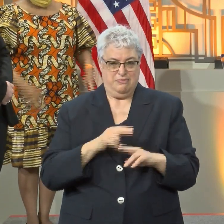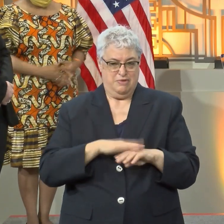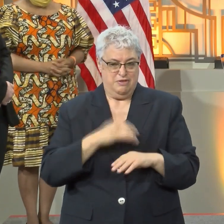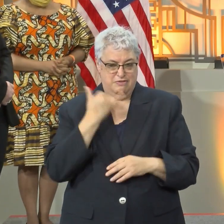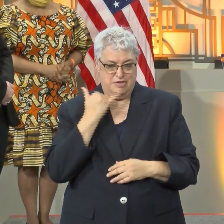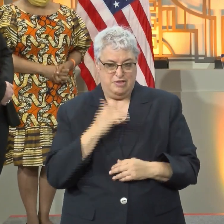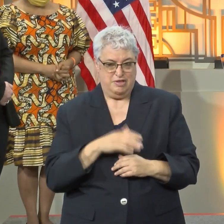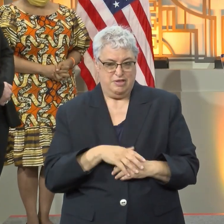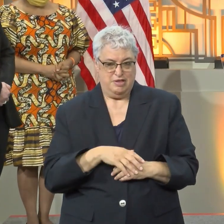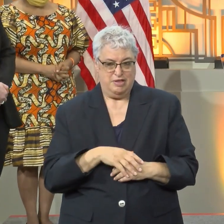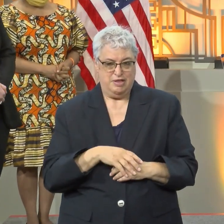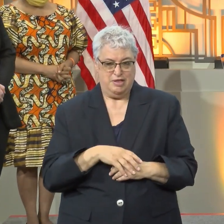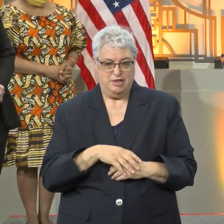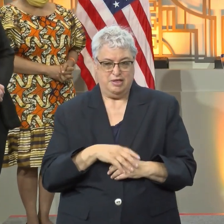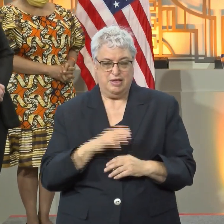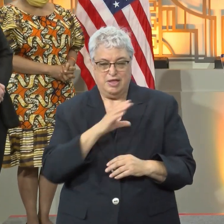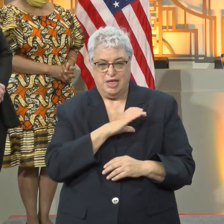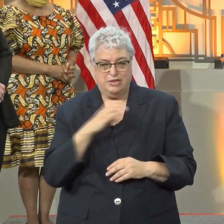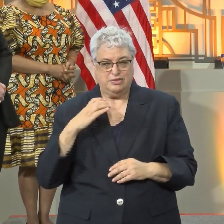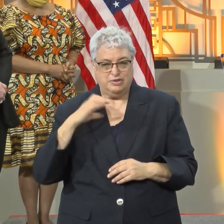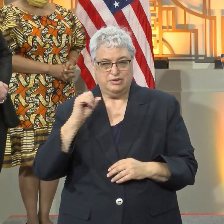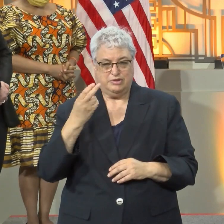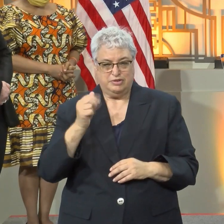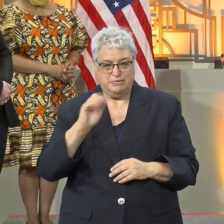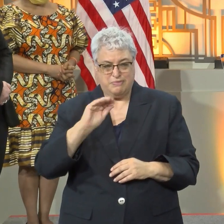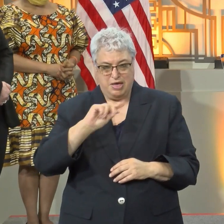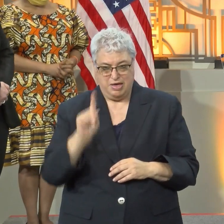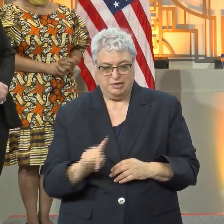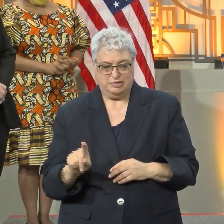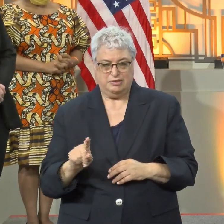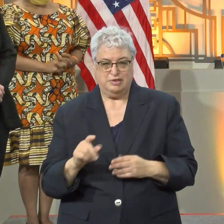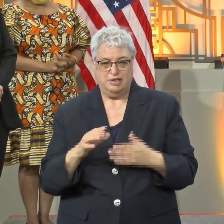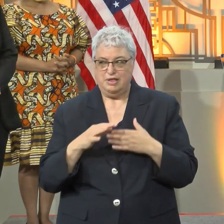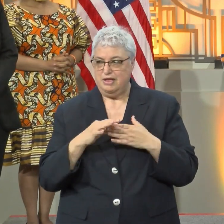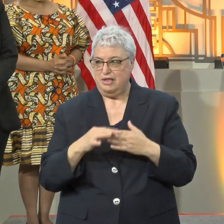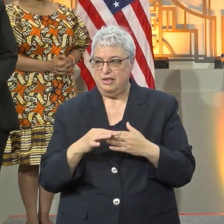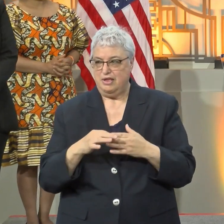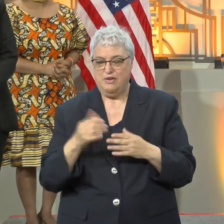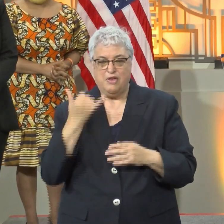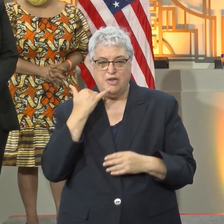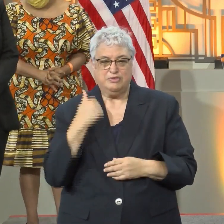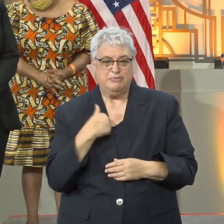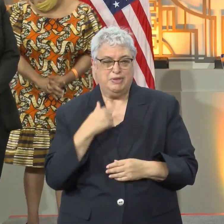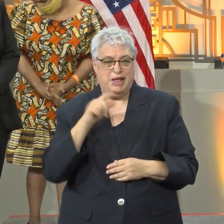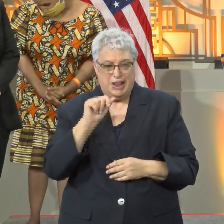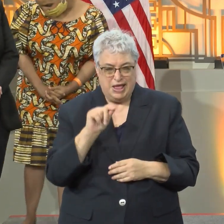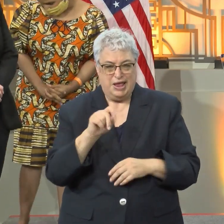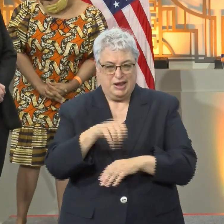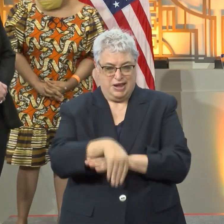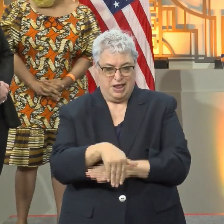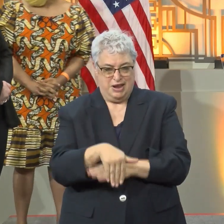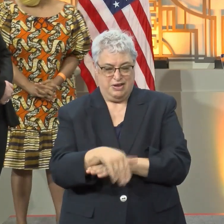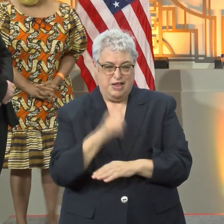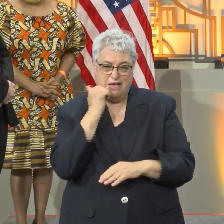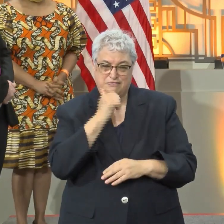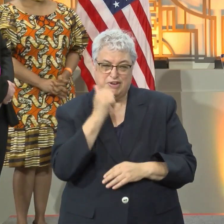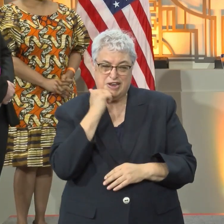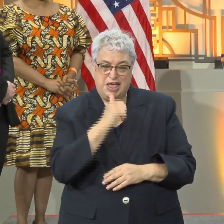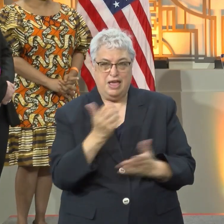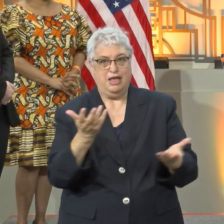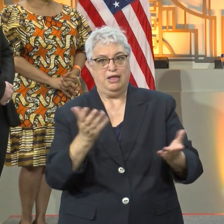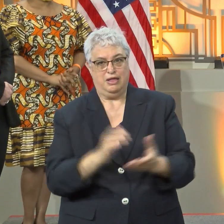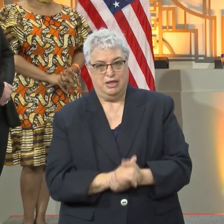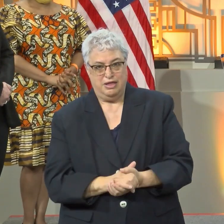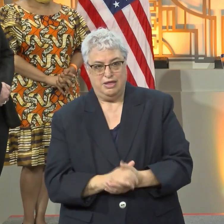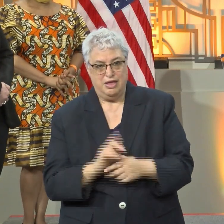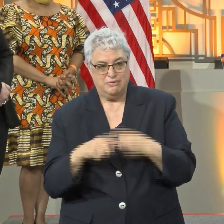Councilmember Evan Shabazz, who has also been a leading advocate, who calls me late at night on a daily basis